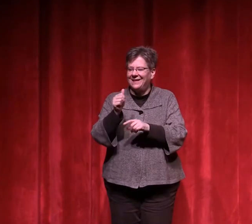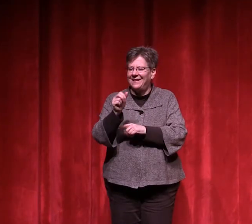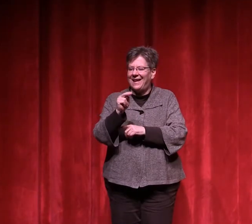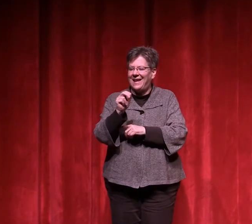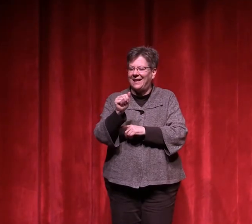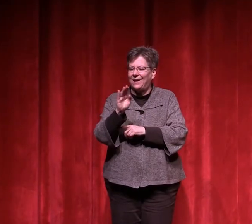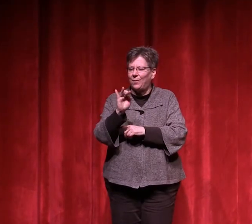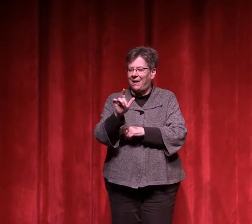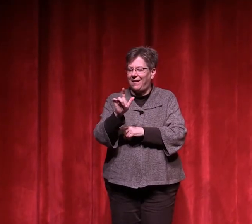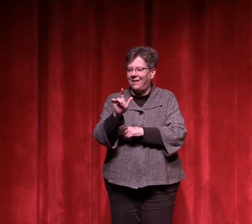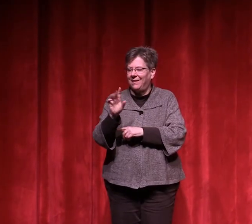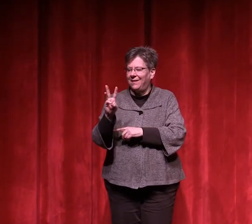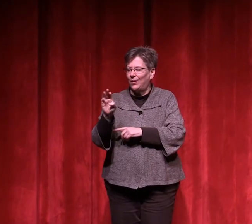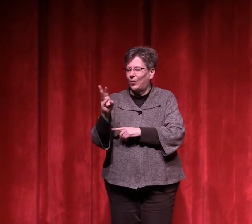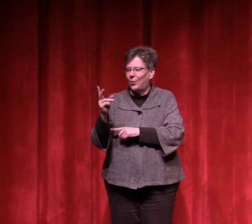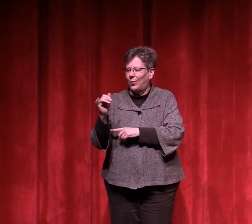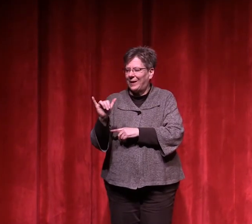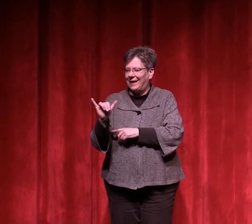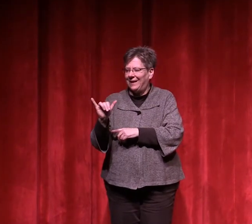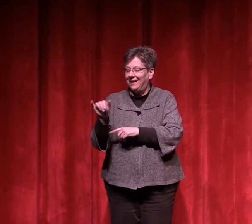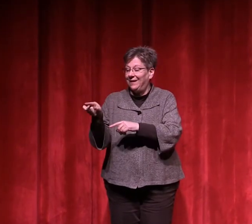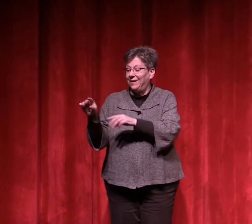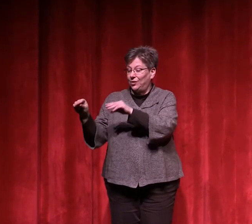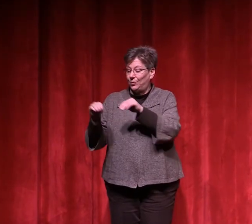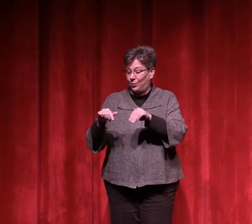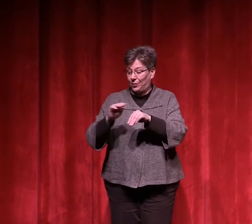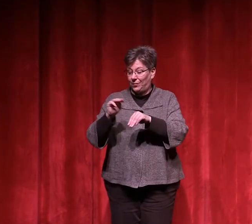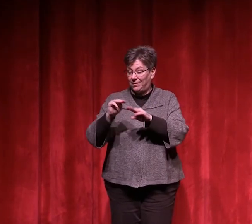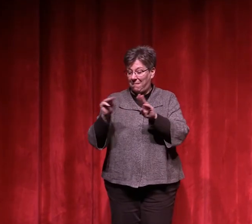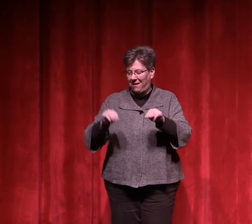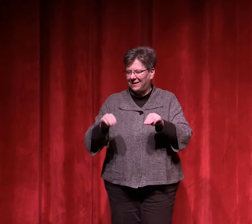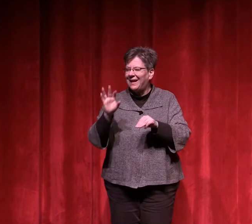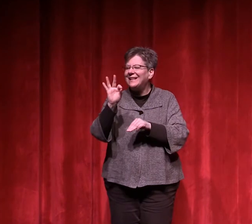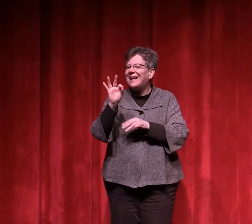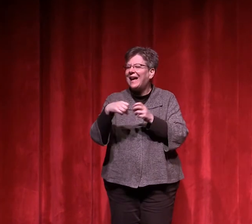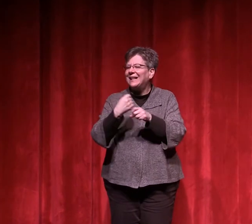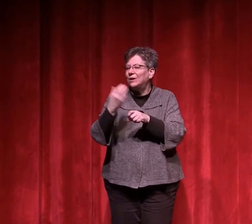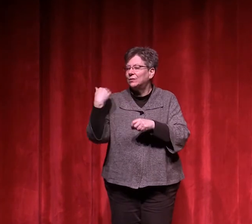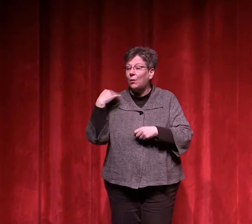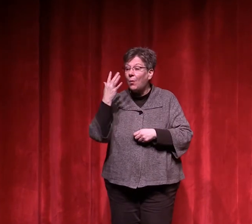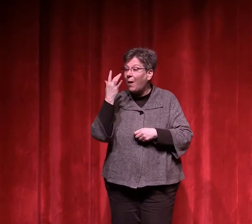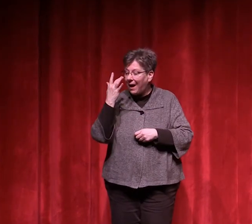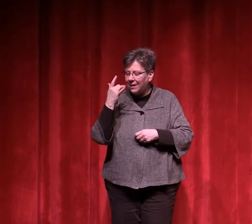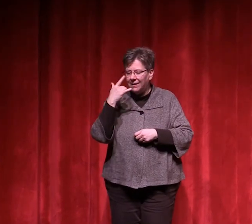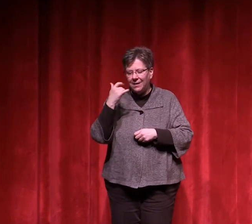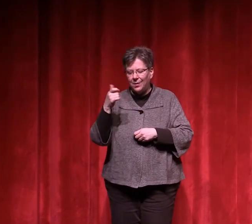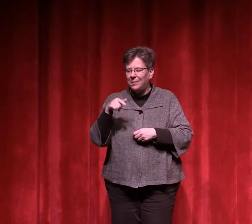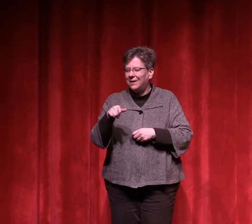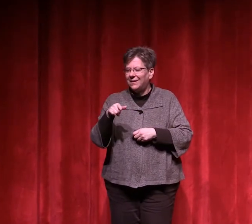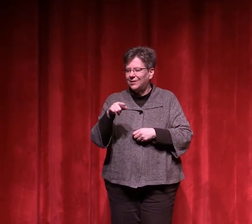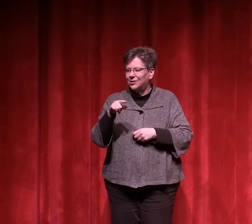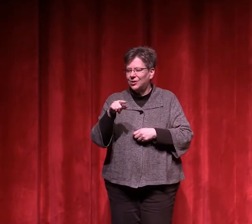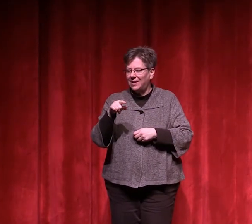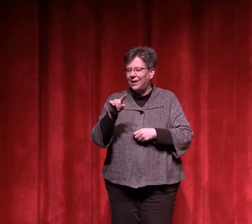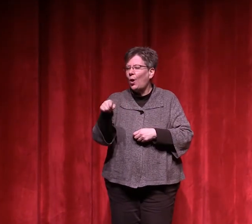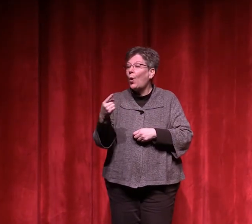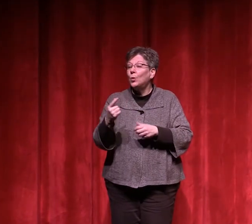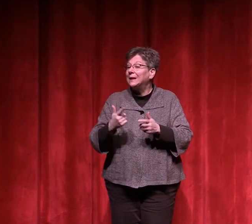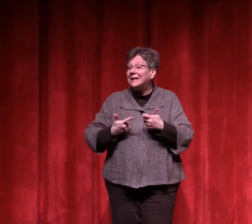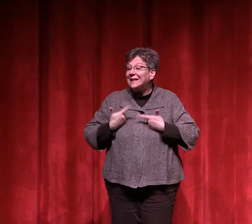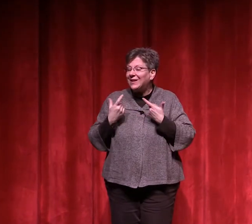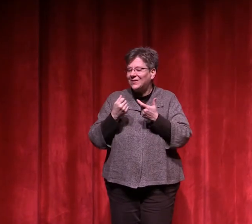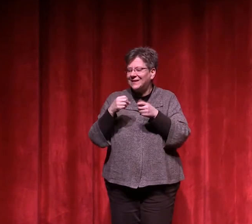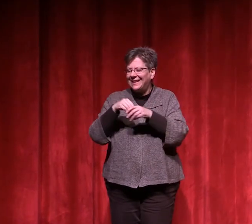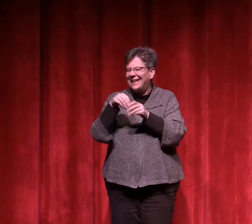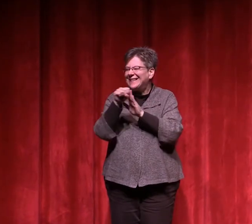Annabelle Winne, who moved to Montana 9 years ago, in part because, allegedly, she only lives in states